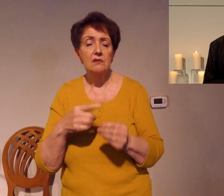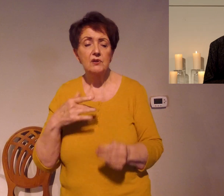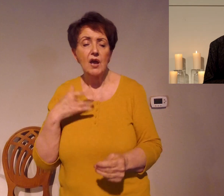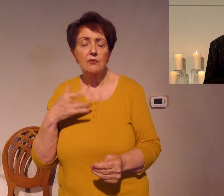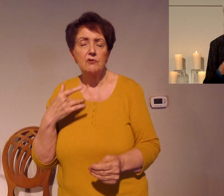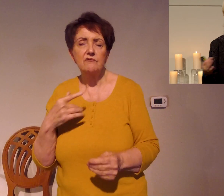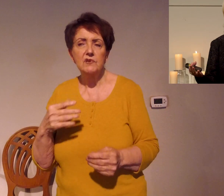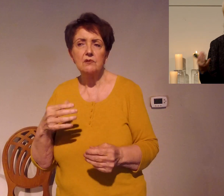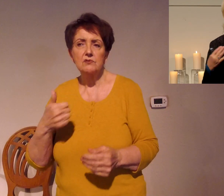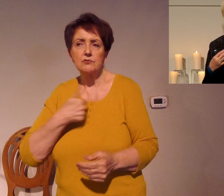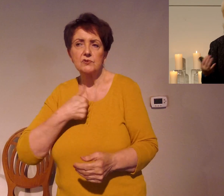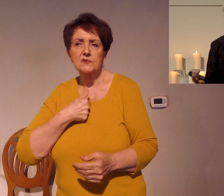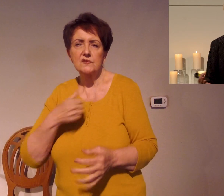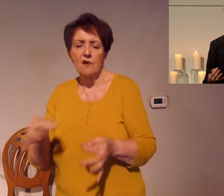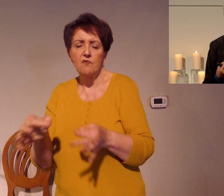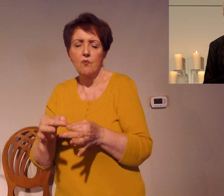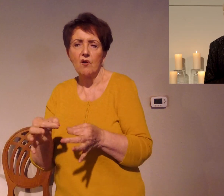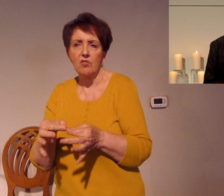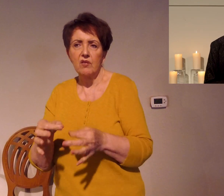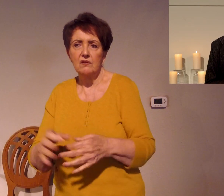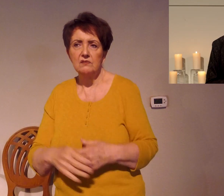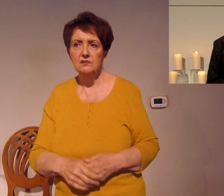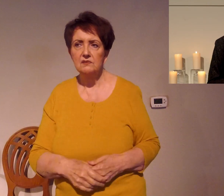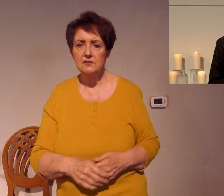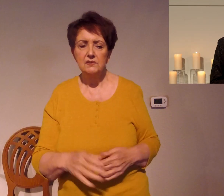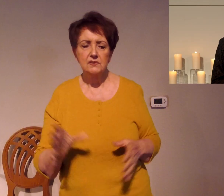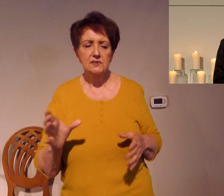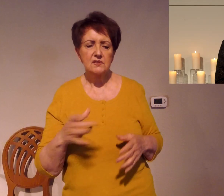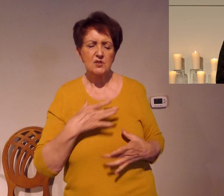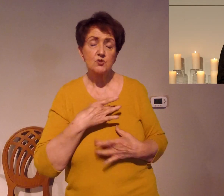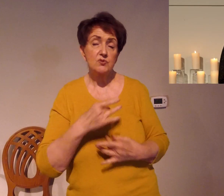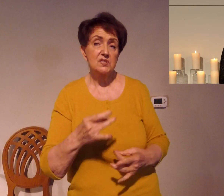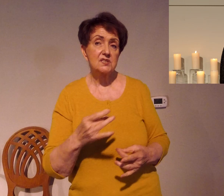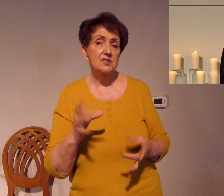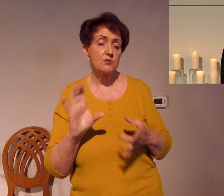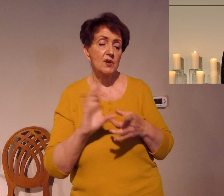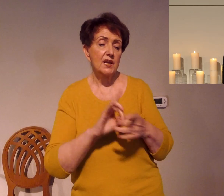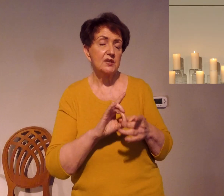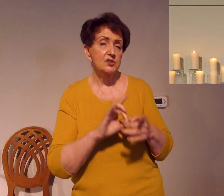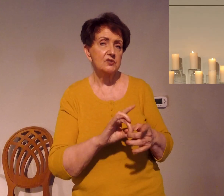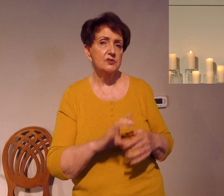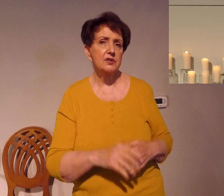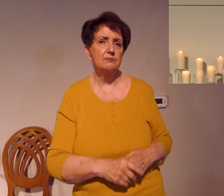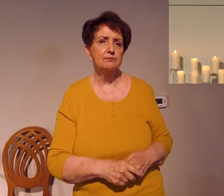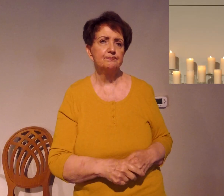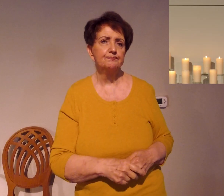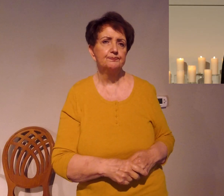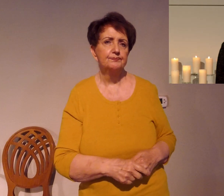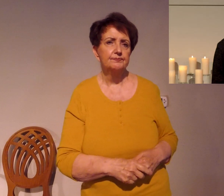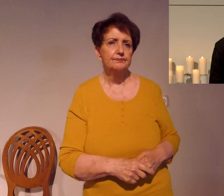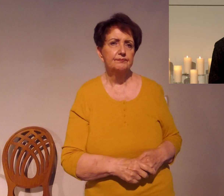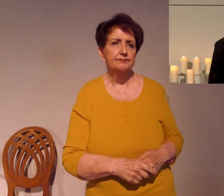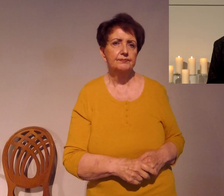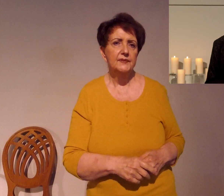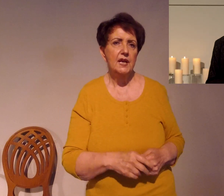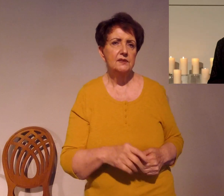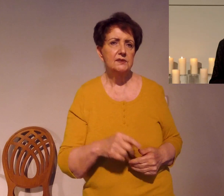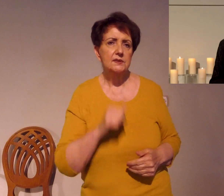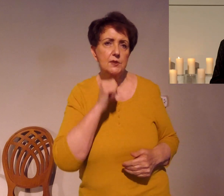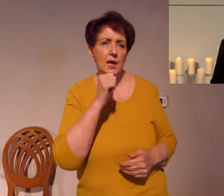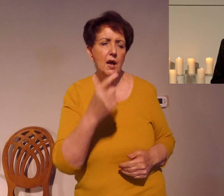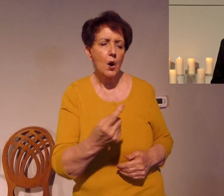is. It's an interesting relationship, not necessarily one-to-one all the time, but something